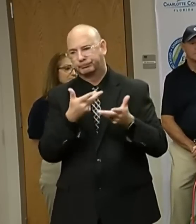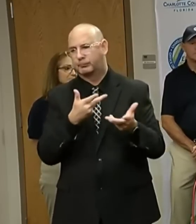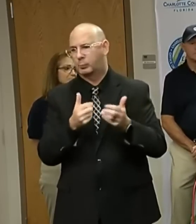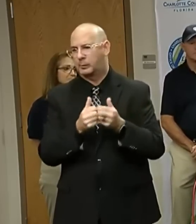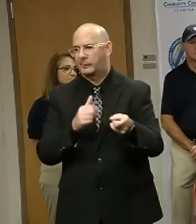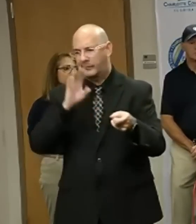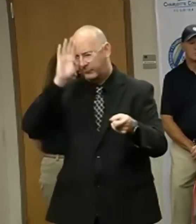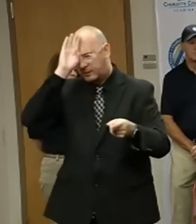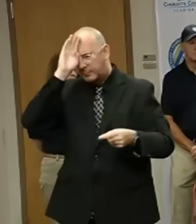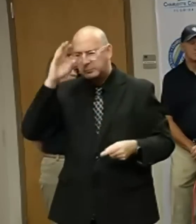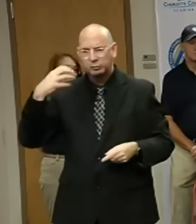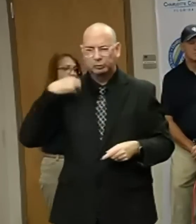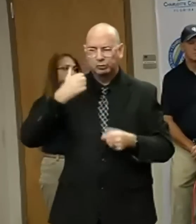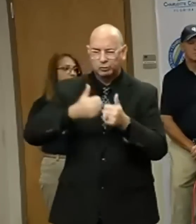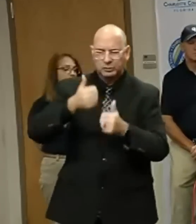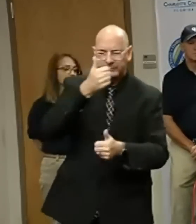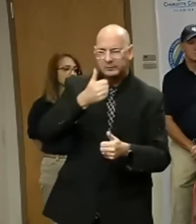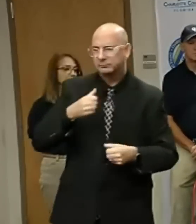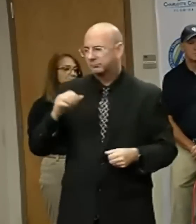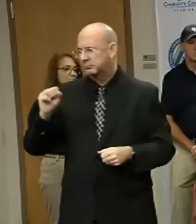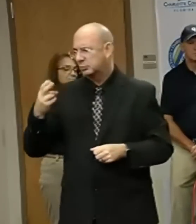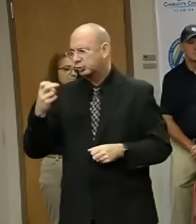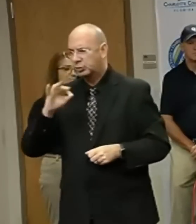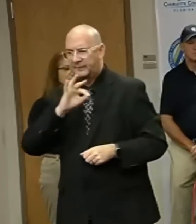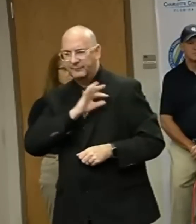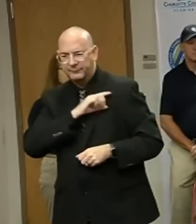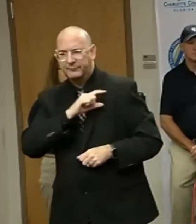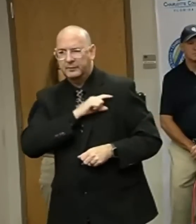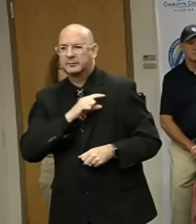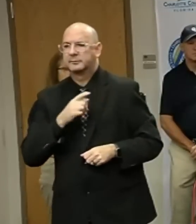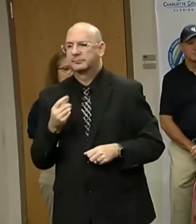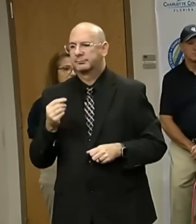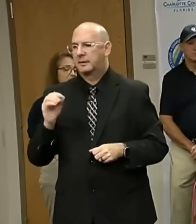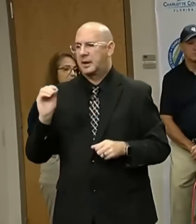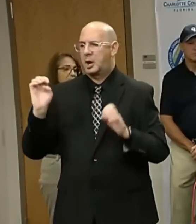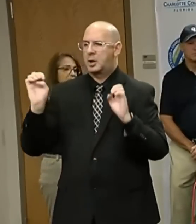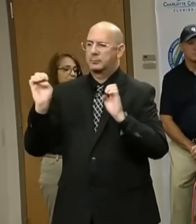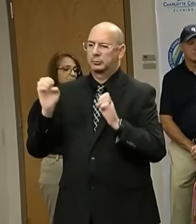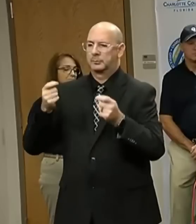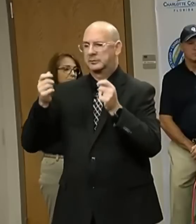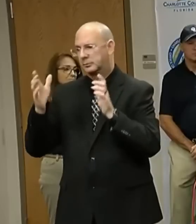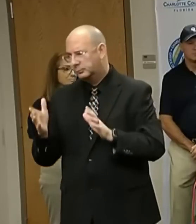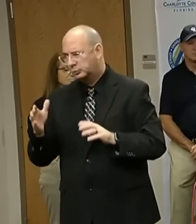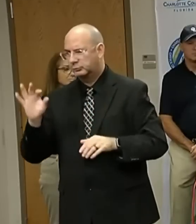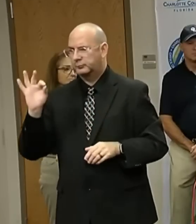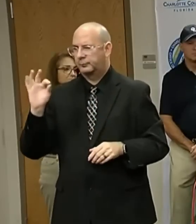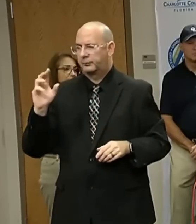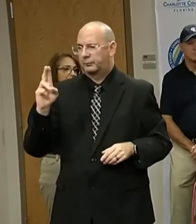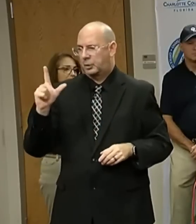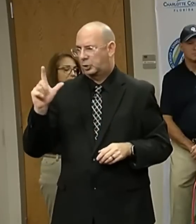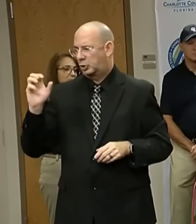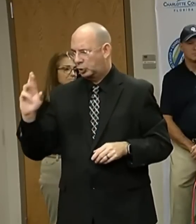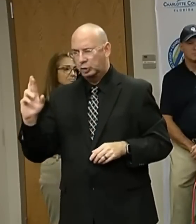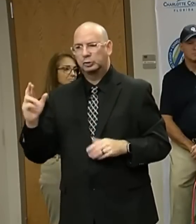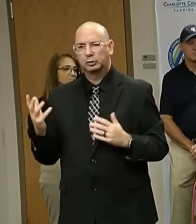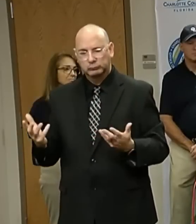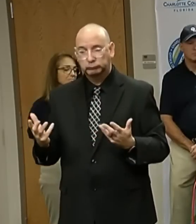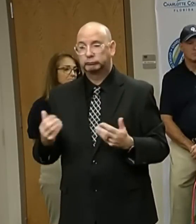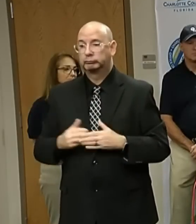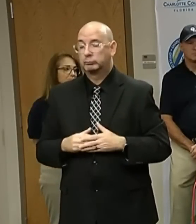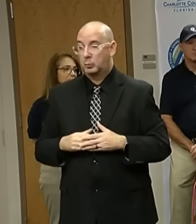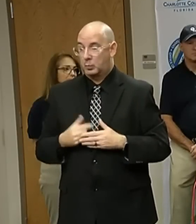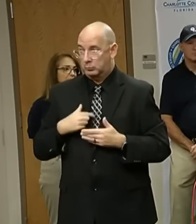to Emergency Management Director Patrick Fuller. Obviously, everyone very thankful of the resources that have been